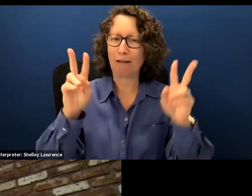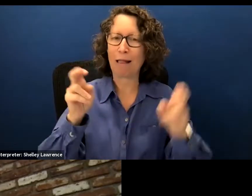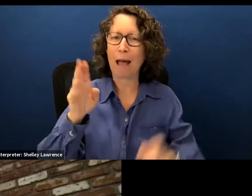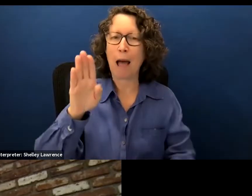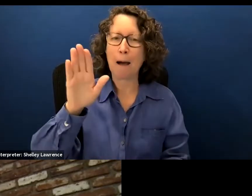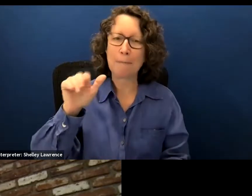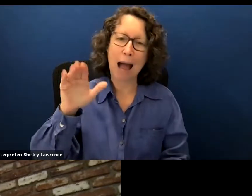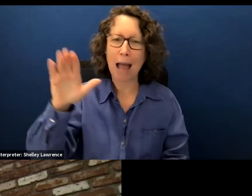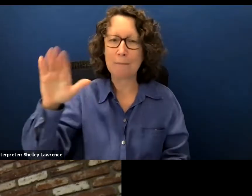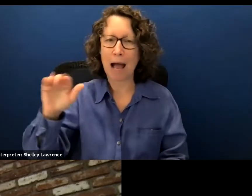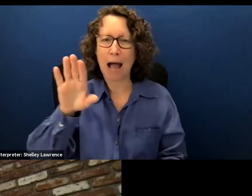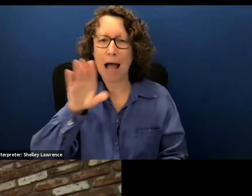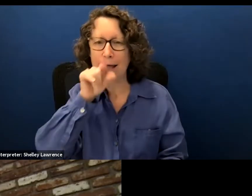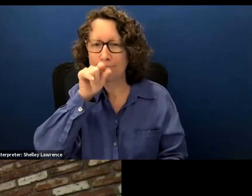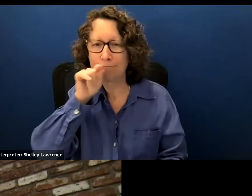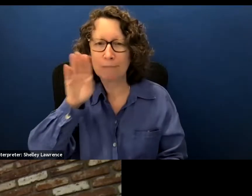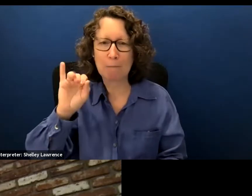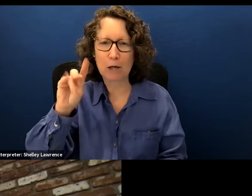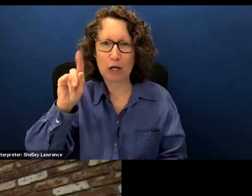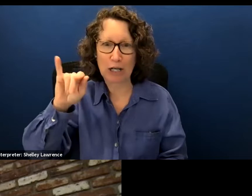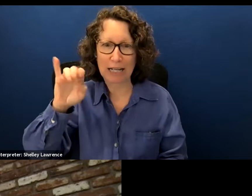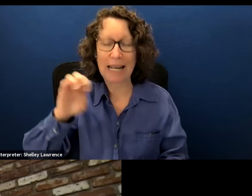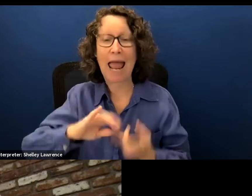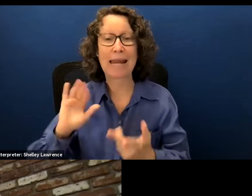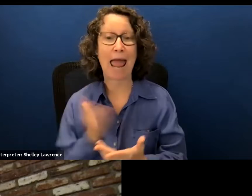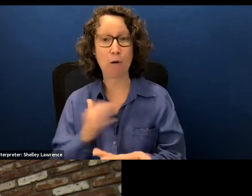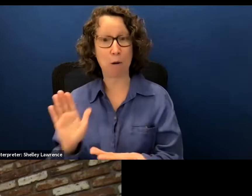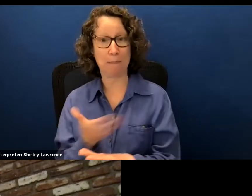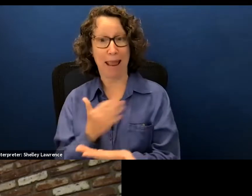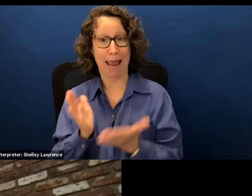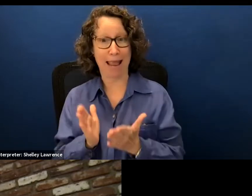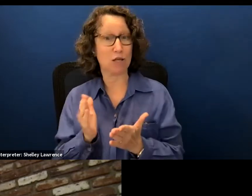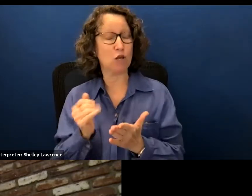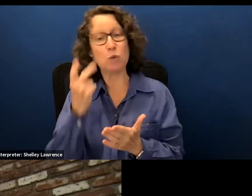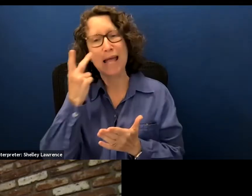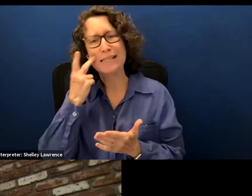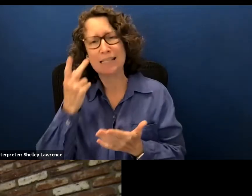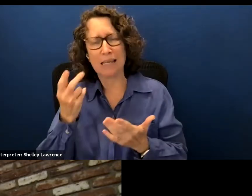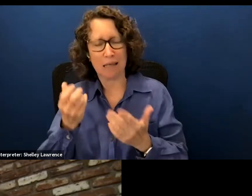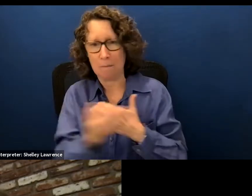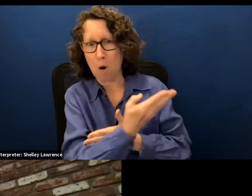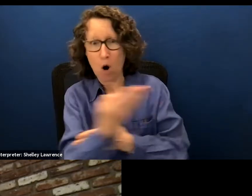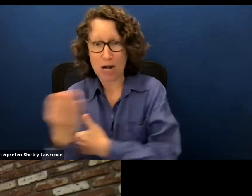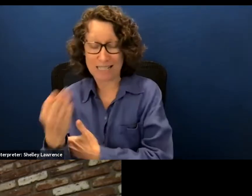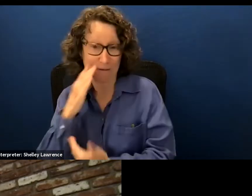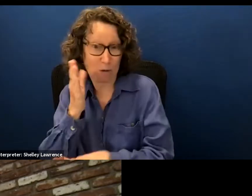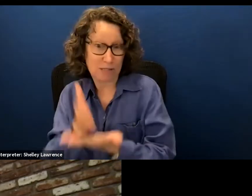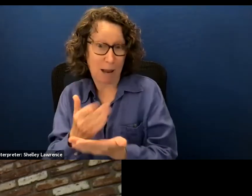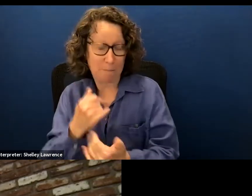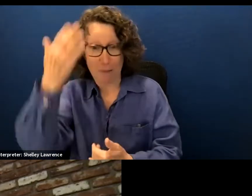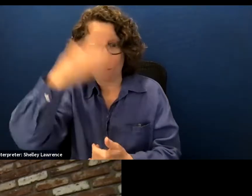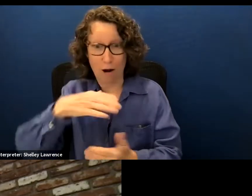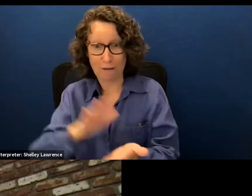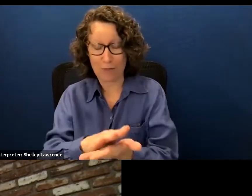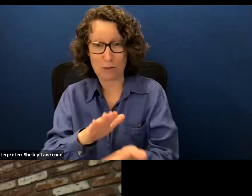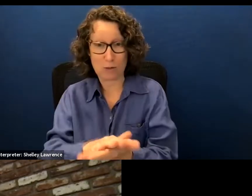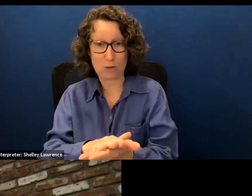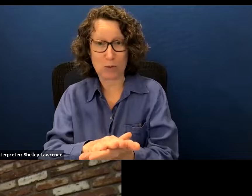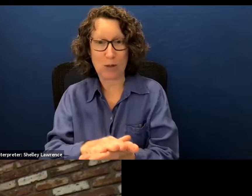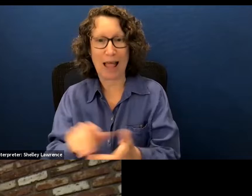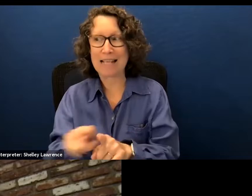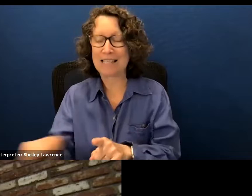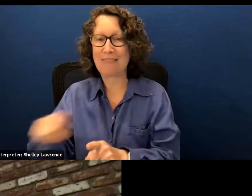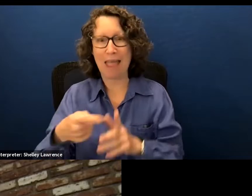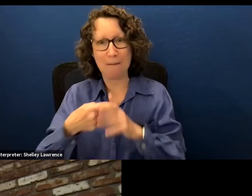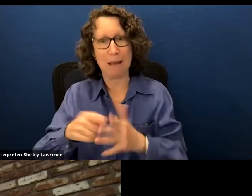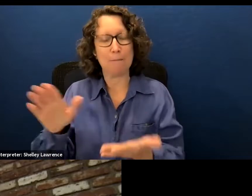this March. And our band, you can see pretty much a lot of mornings if you stop by the front of the school, as they have